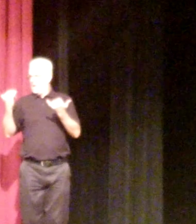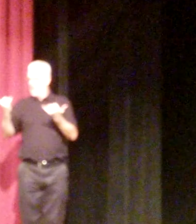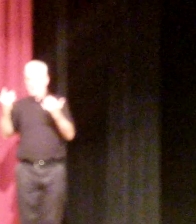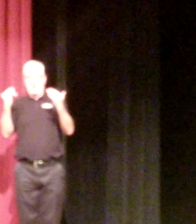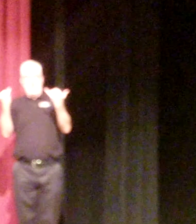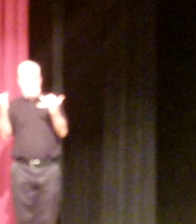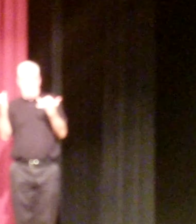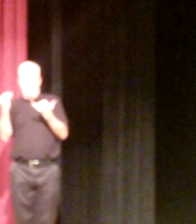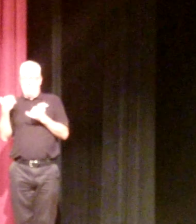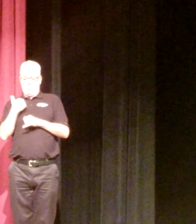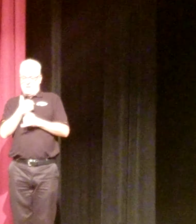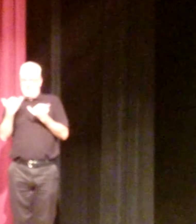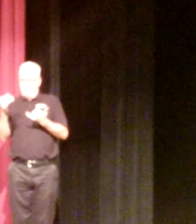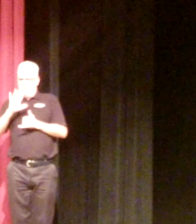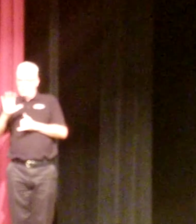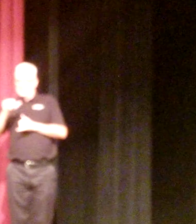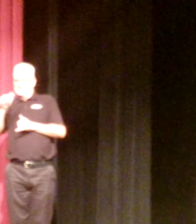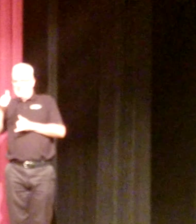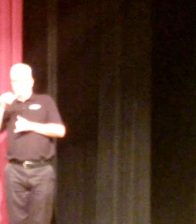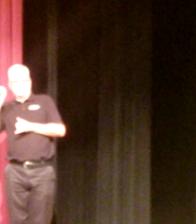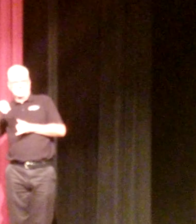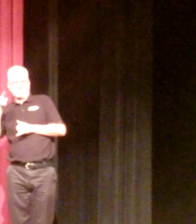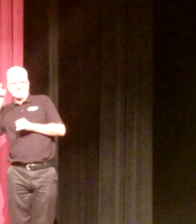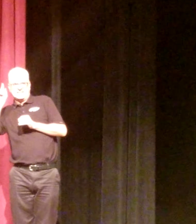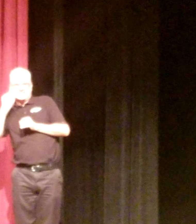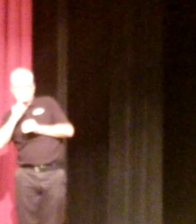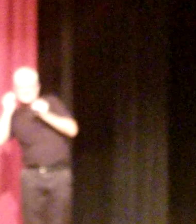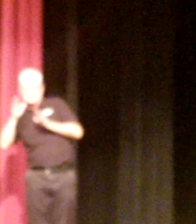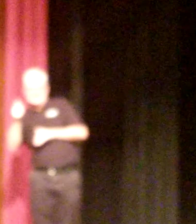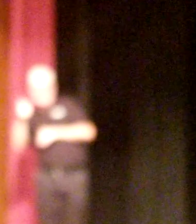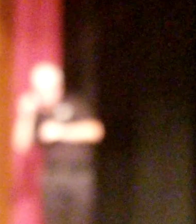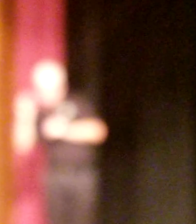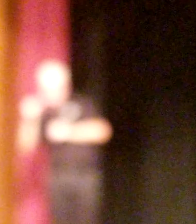now. So now we have about 10% of deaf teachers